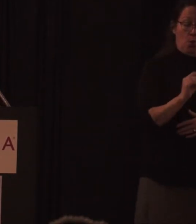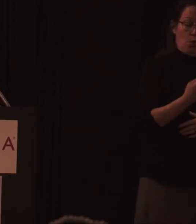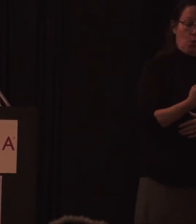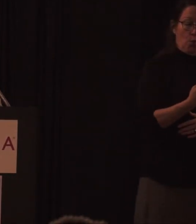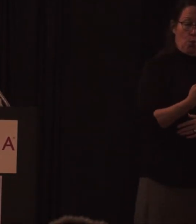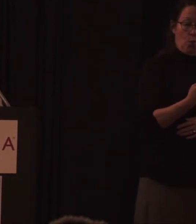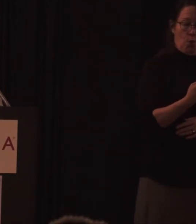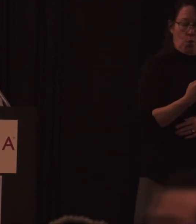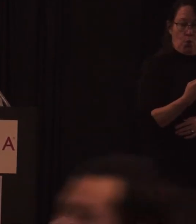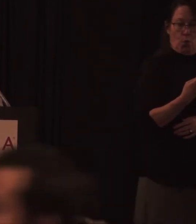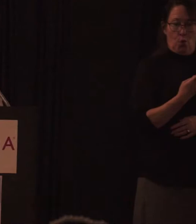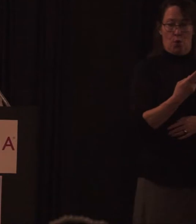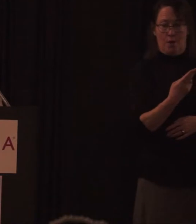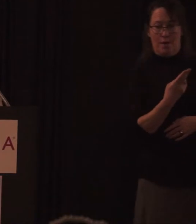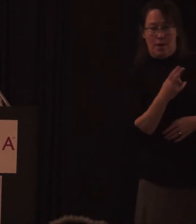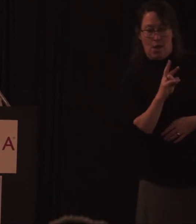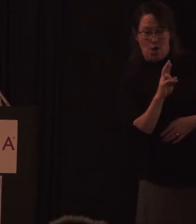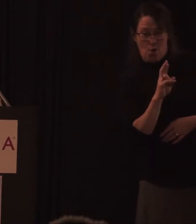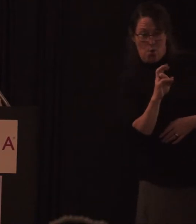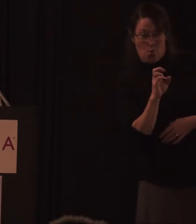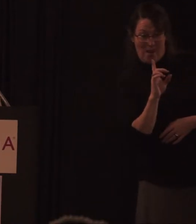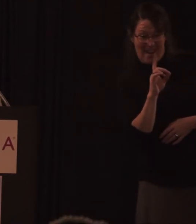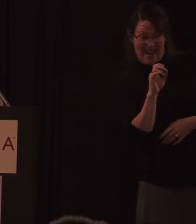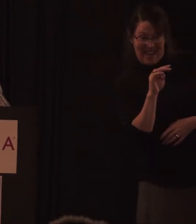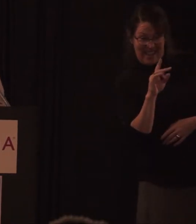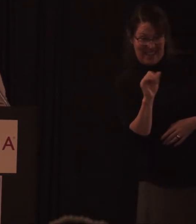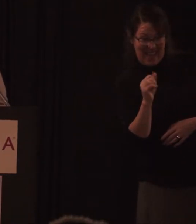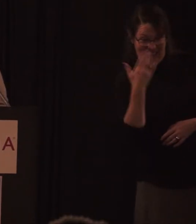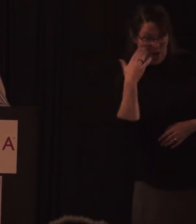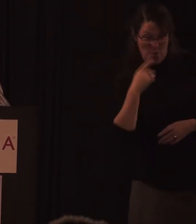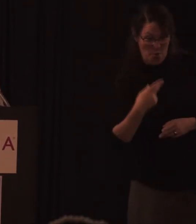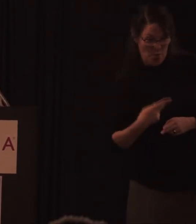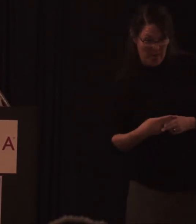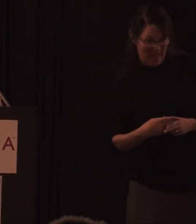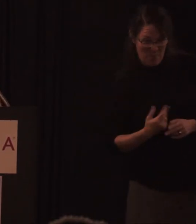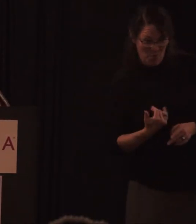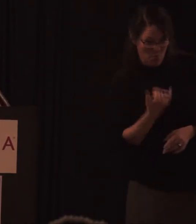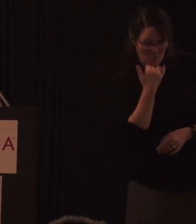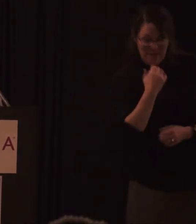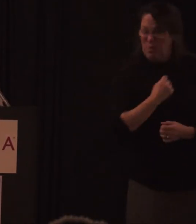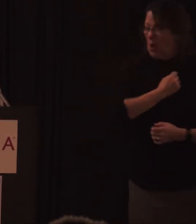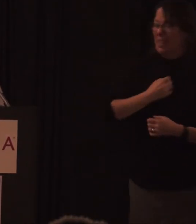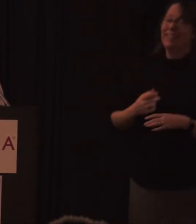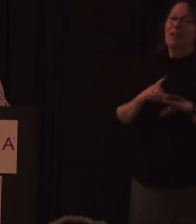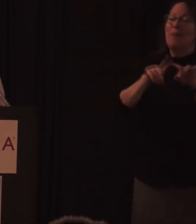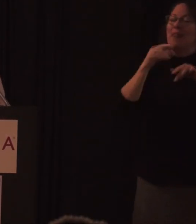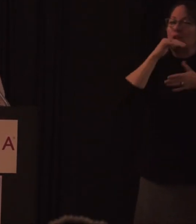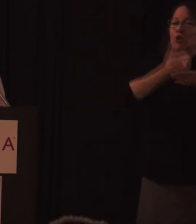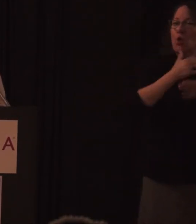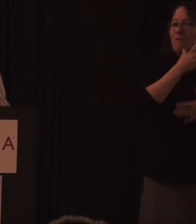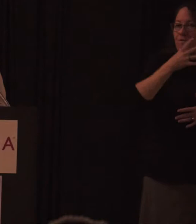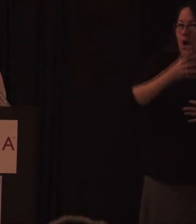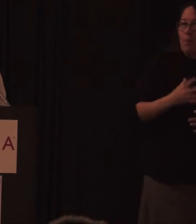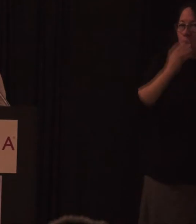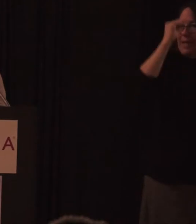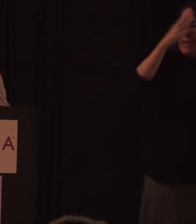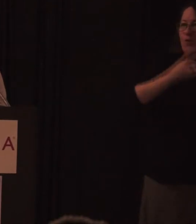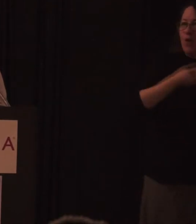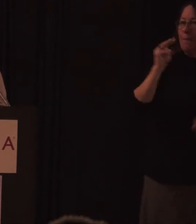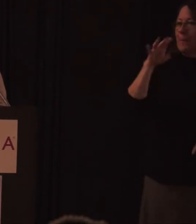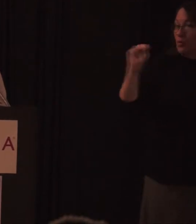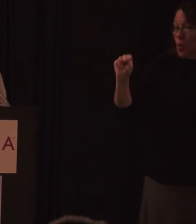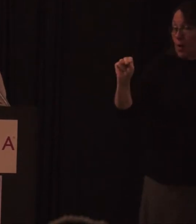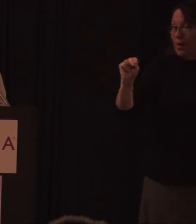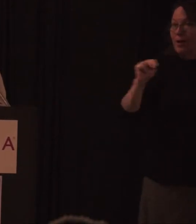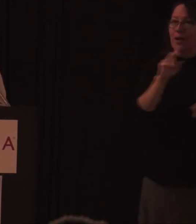In 1968, Tom married Ruth Redanza. I didn't get that right. Sorry. The daughter of a farmer and a school teacher from